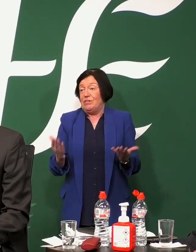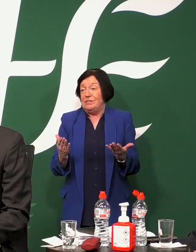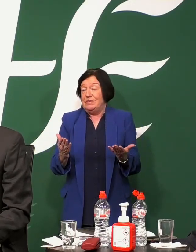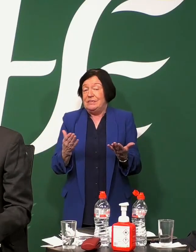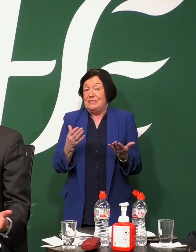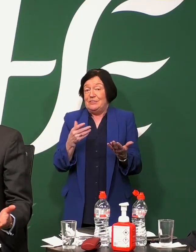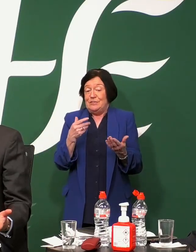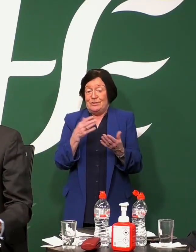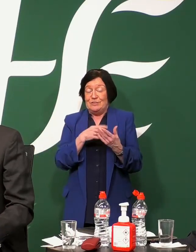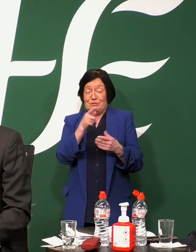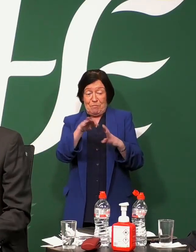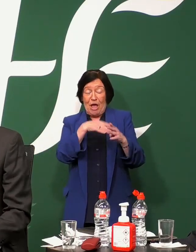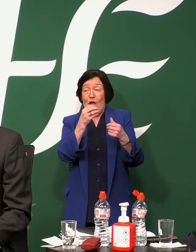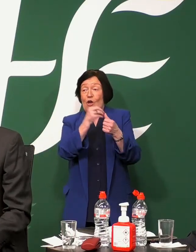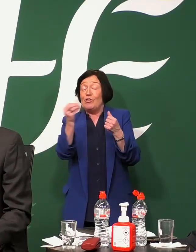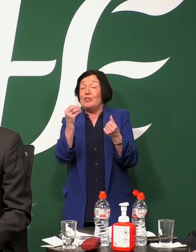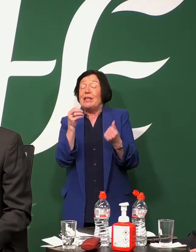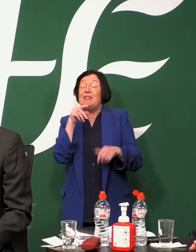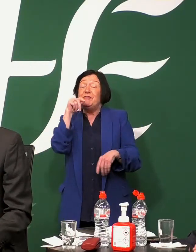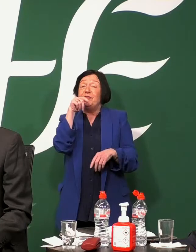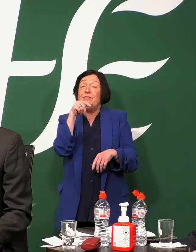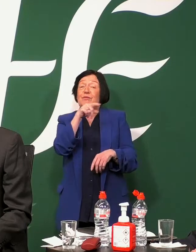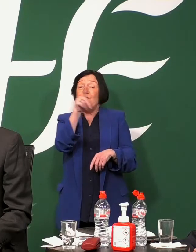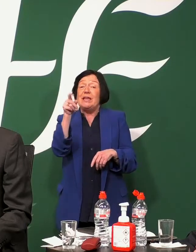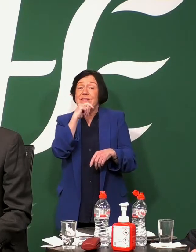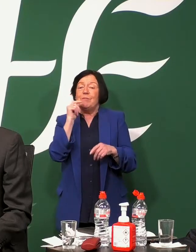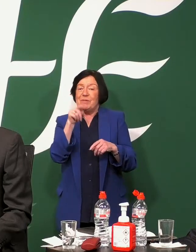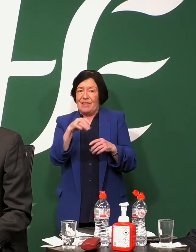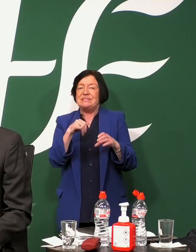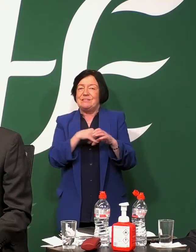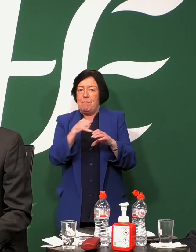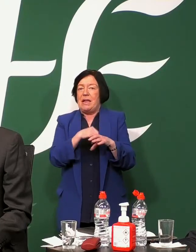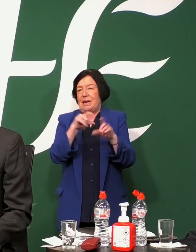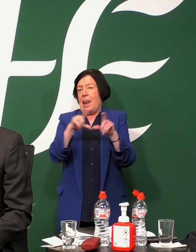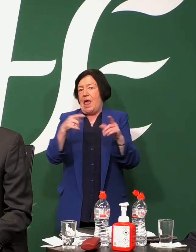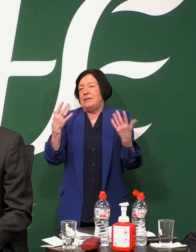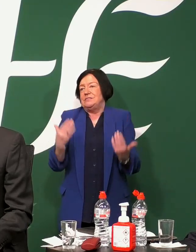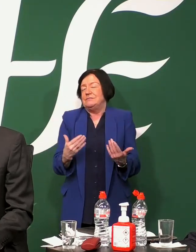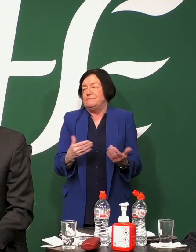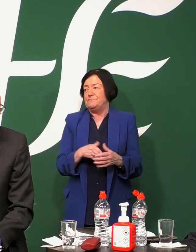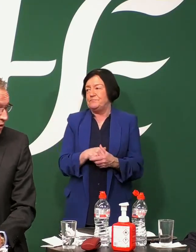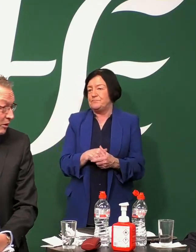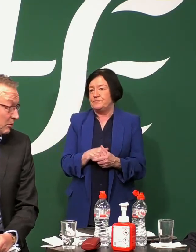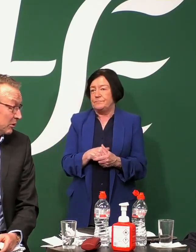as determined by other interests they have, but that's the medical advice we're giving.